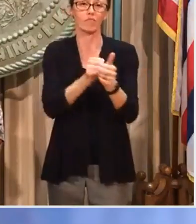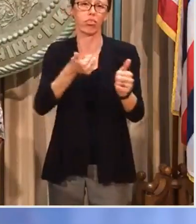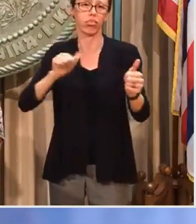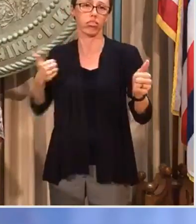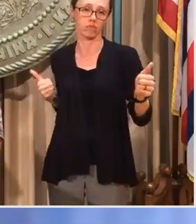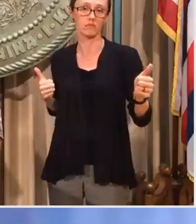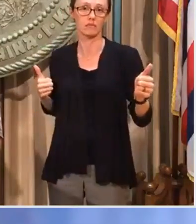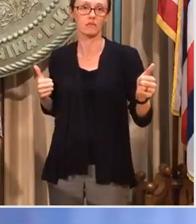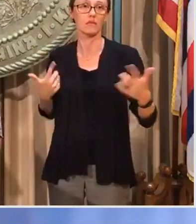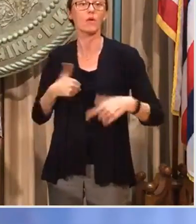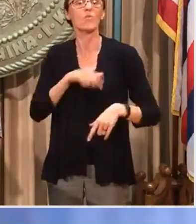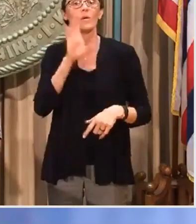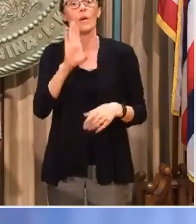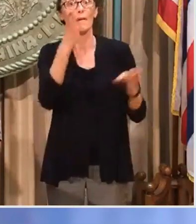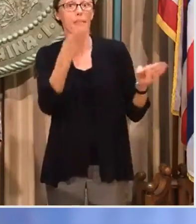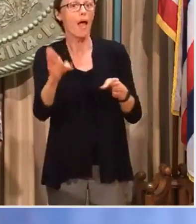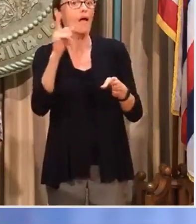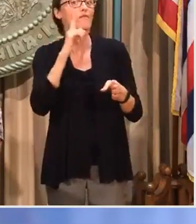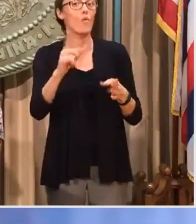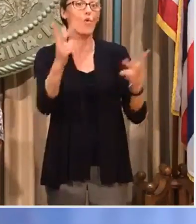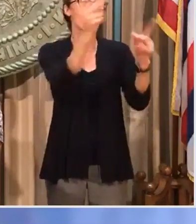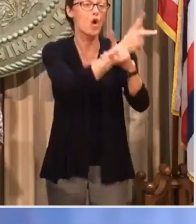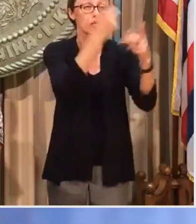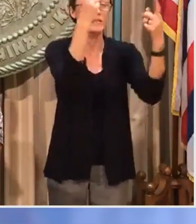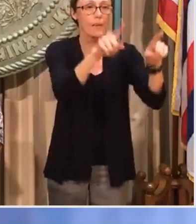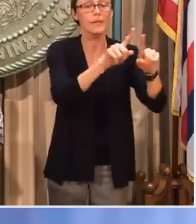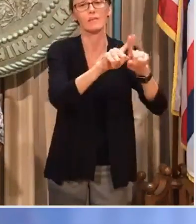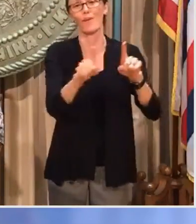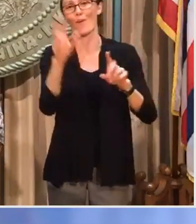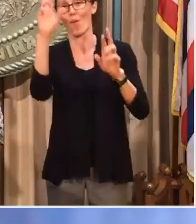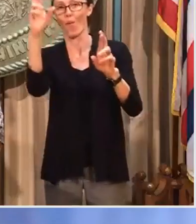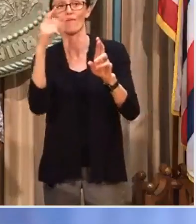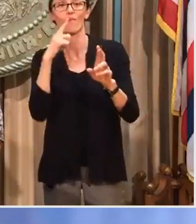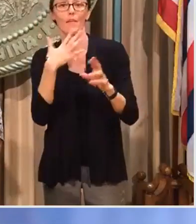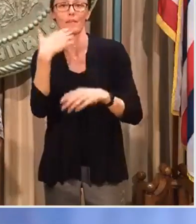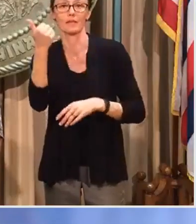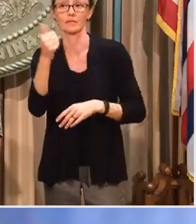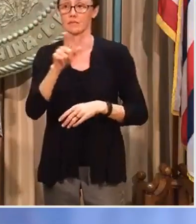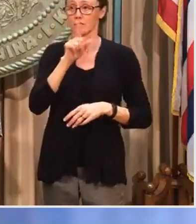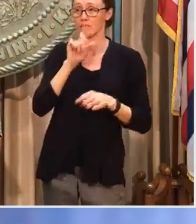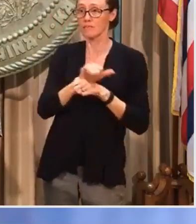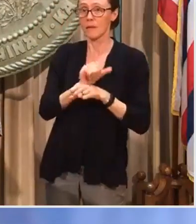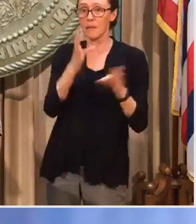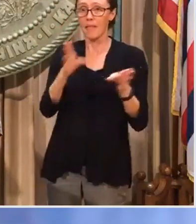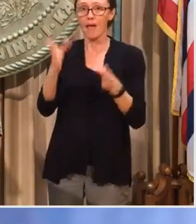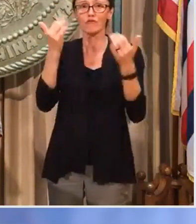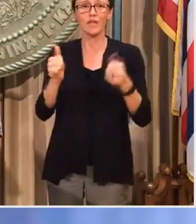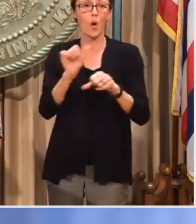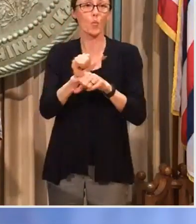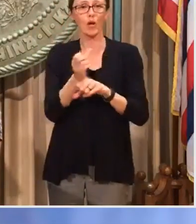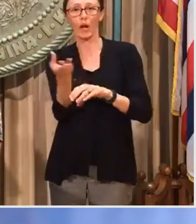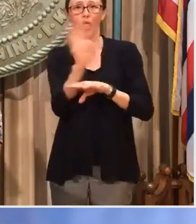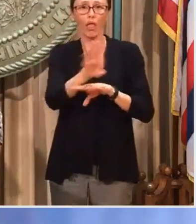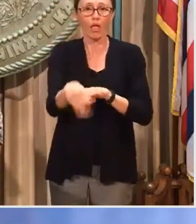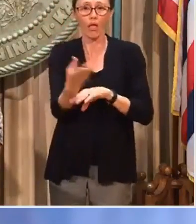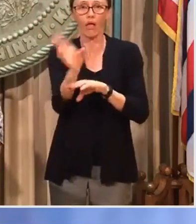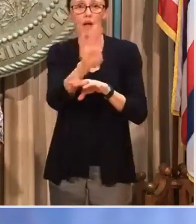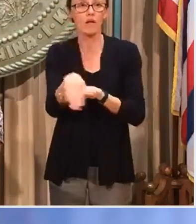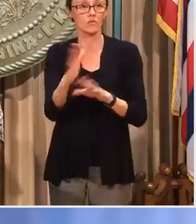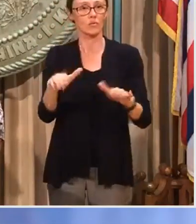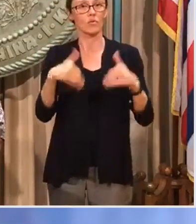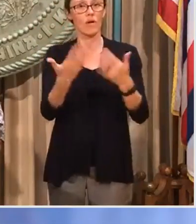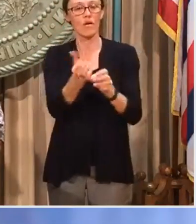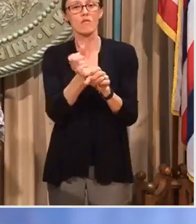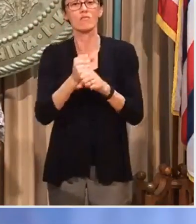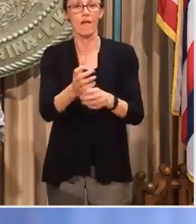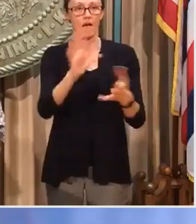we're going to plan for the worst case, but hope for the best. So we got these planners working nearly 24/7 now to come up with a comprehensive plan